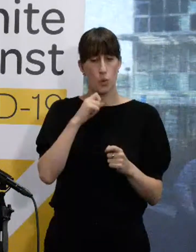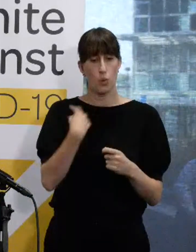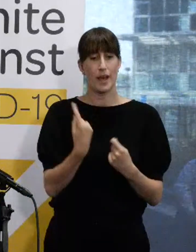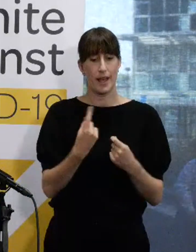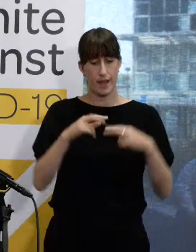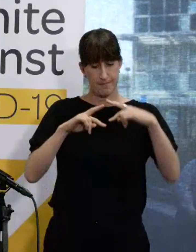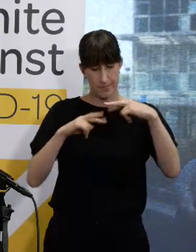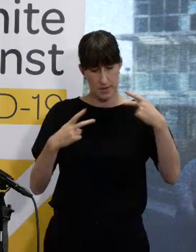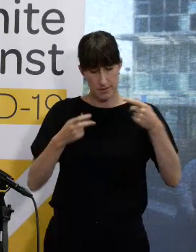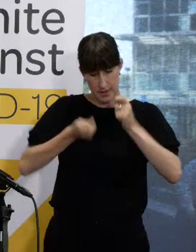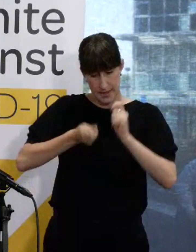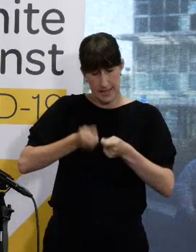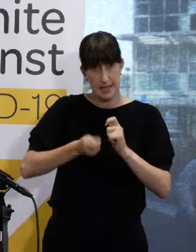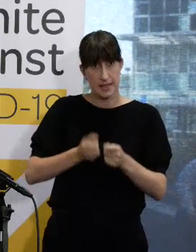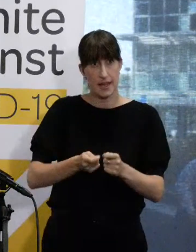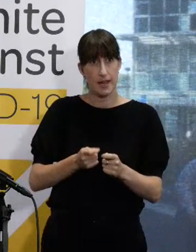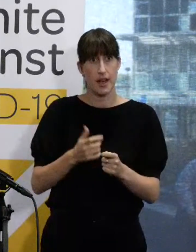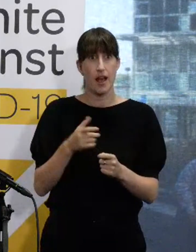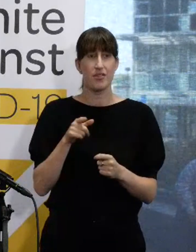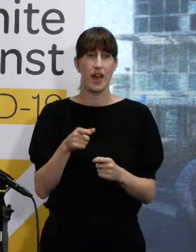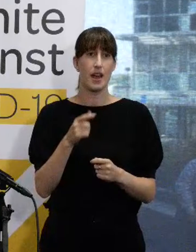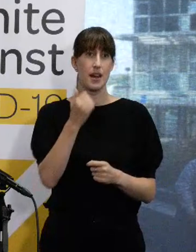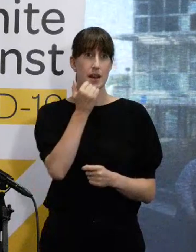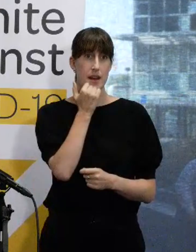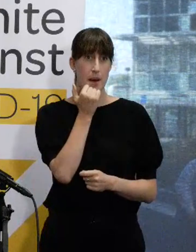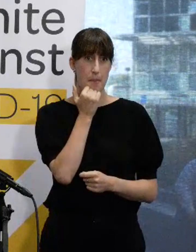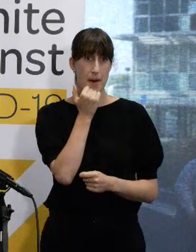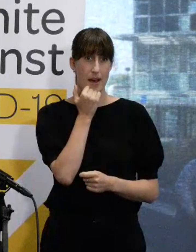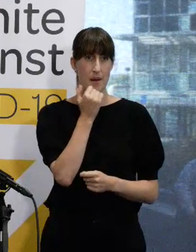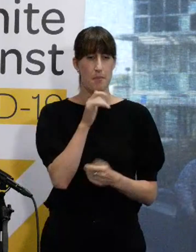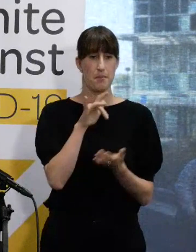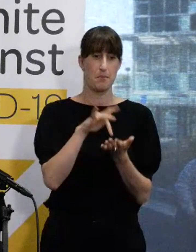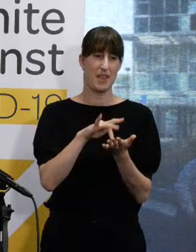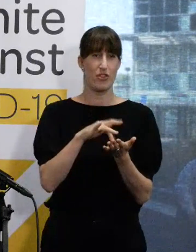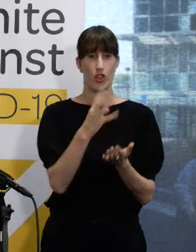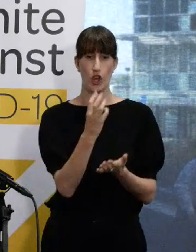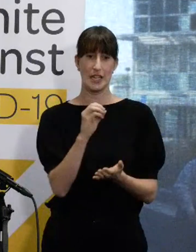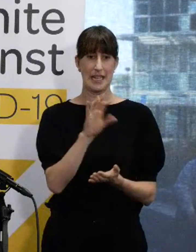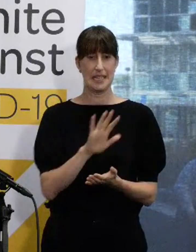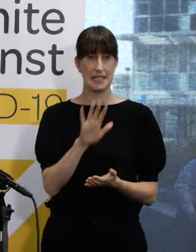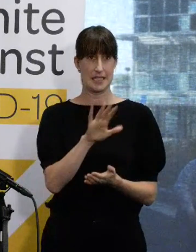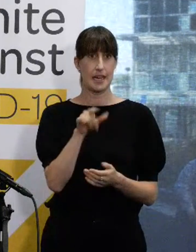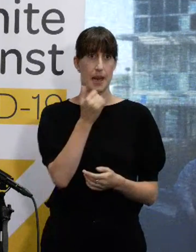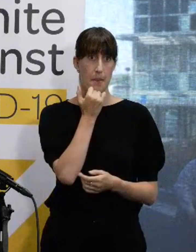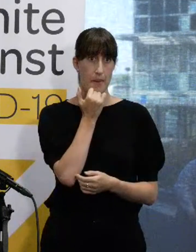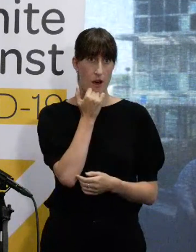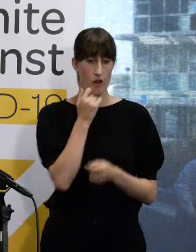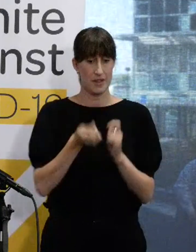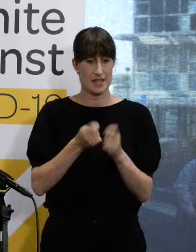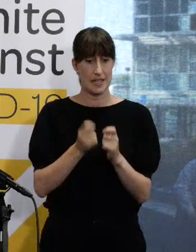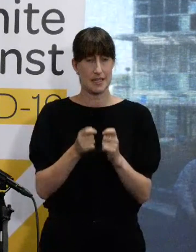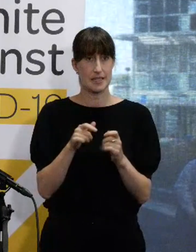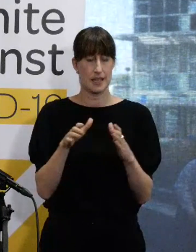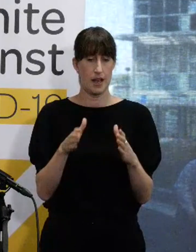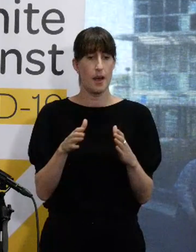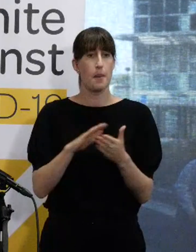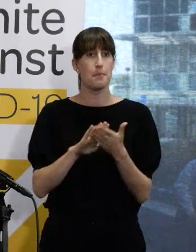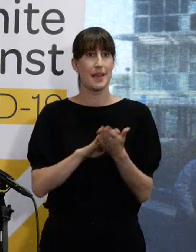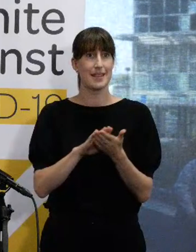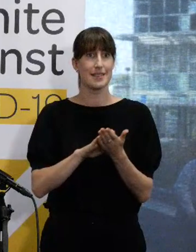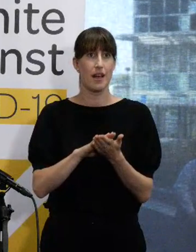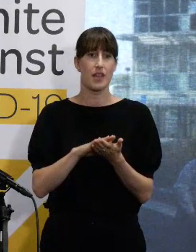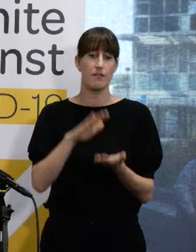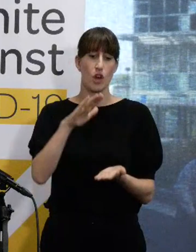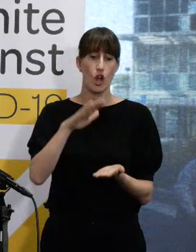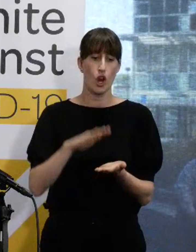started. However, because there is a high CT value in the mid-30s, this means the person is likely to have a low viral load and the sequencing